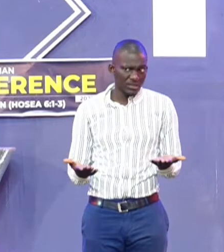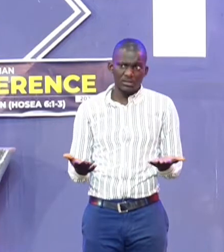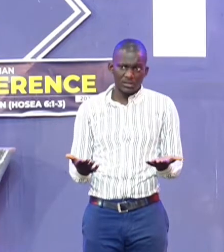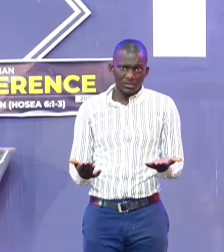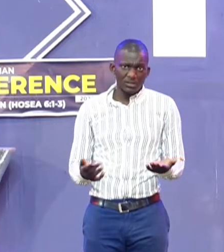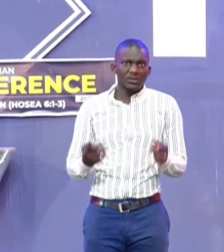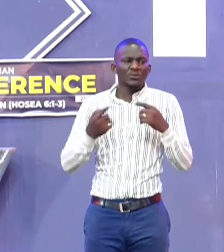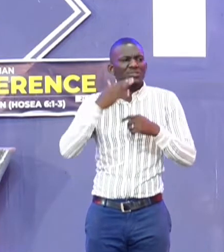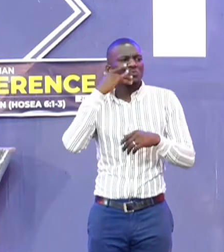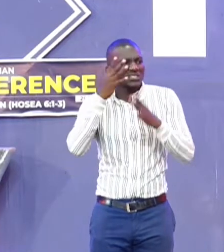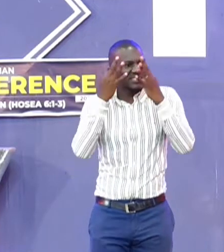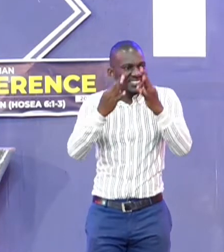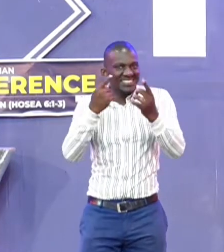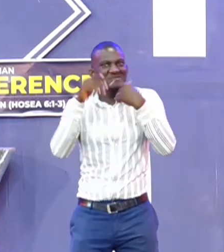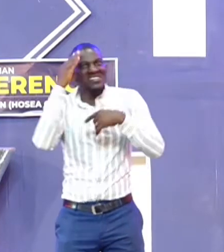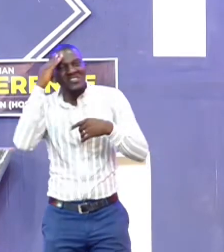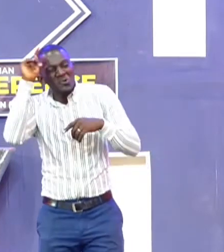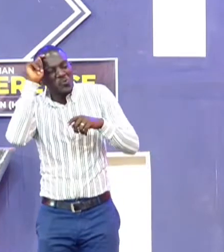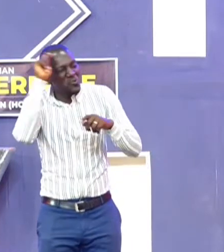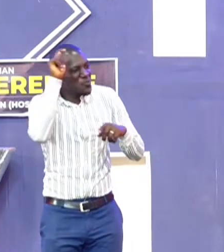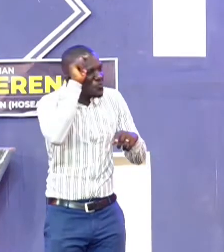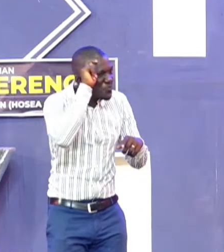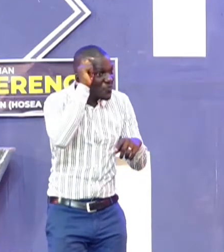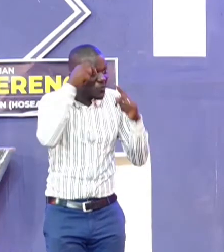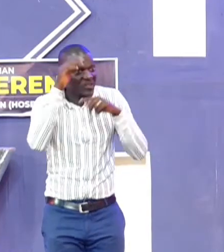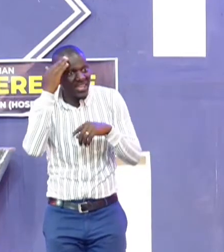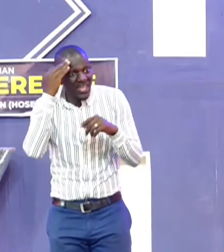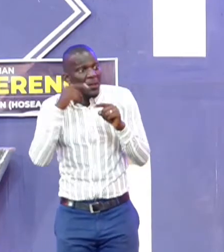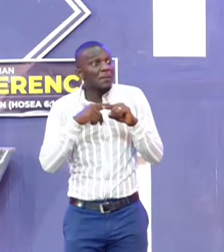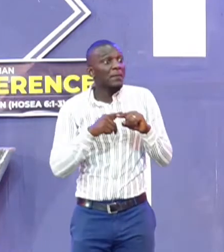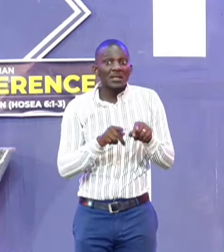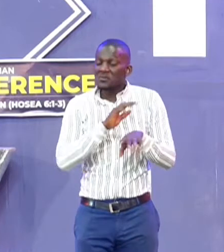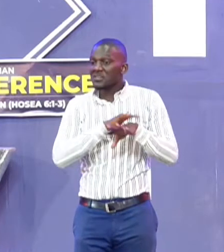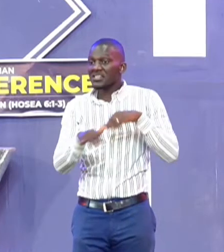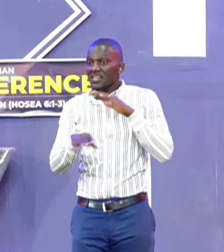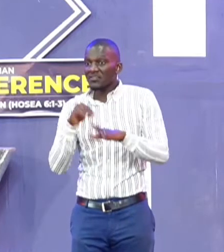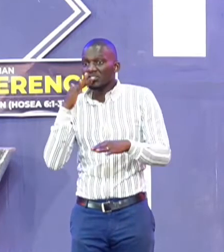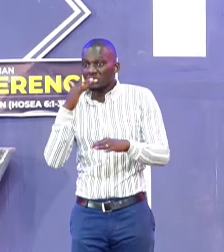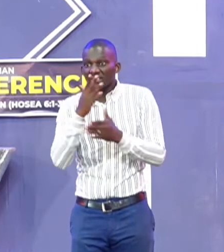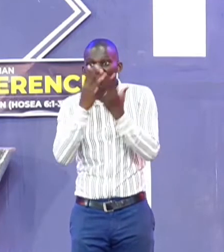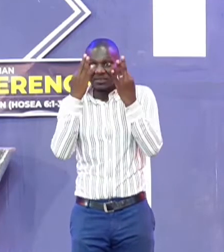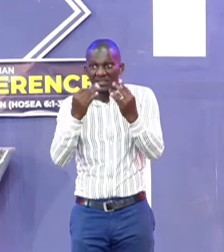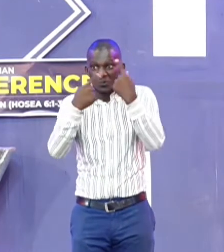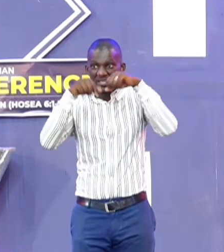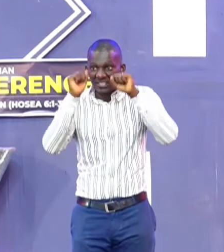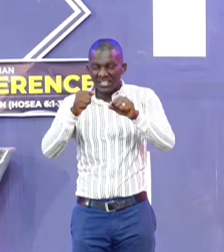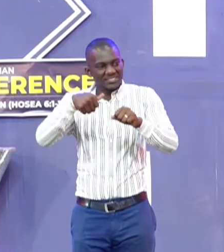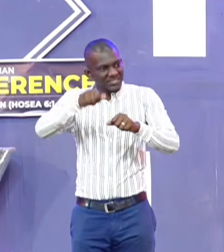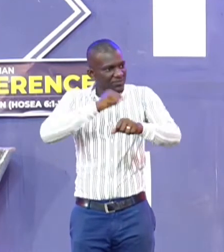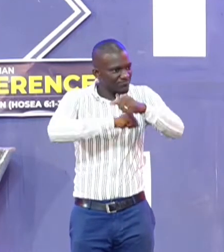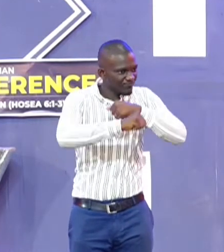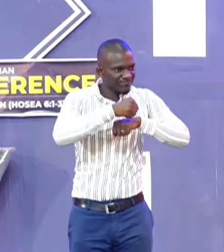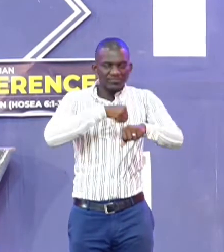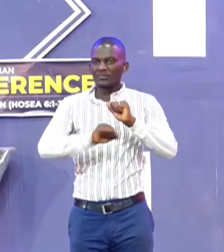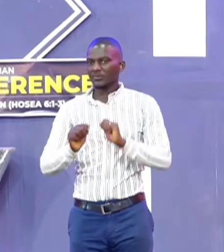We morally speak of what we know, but we do not speak about